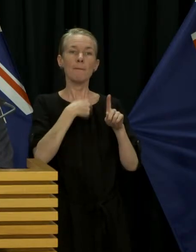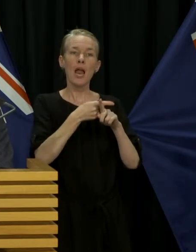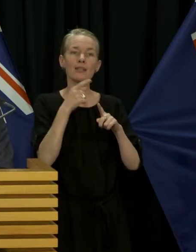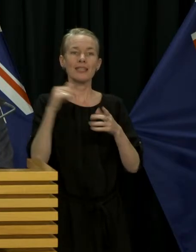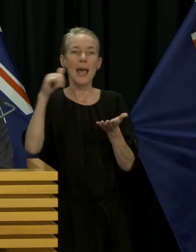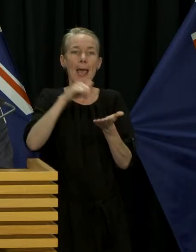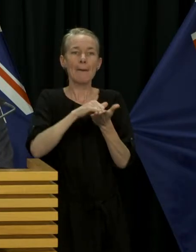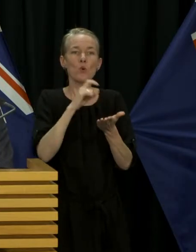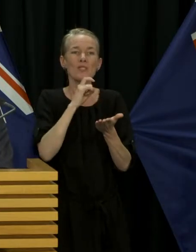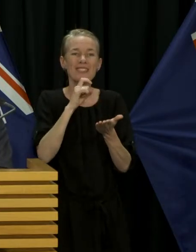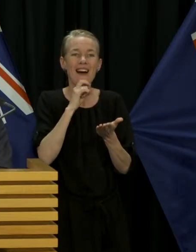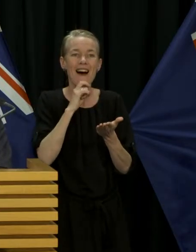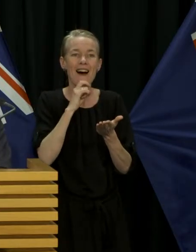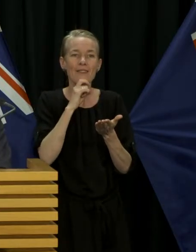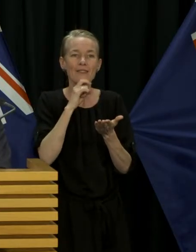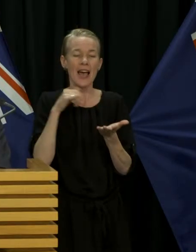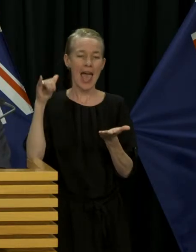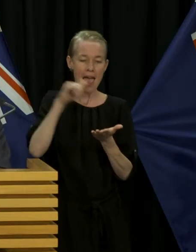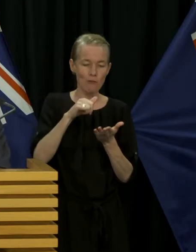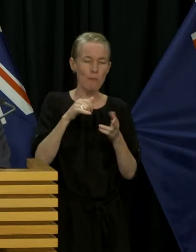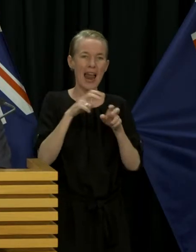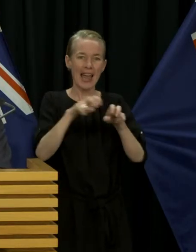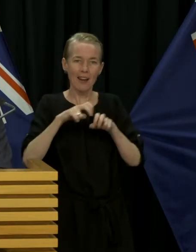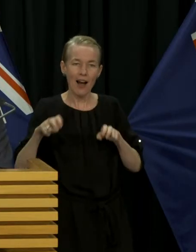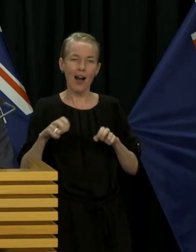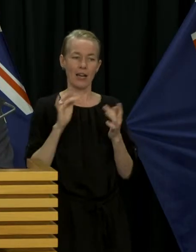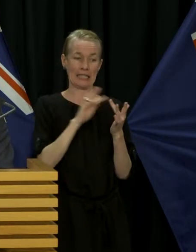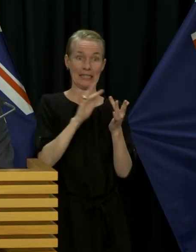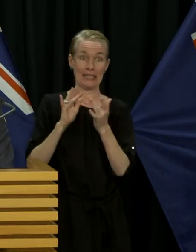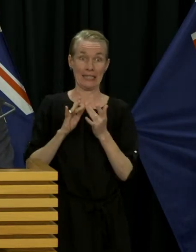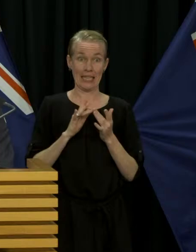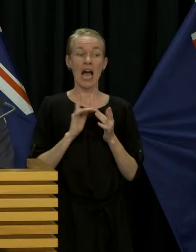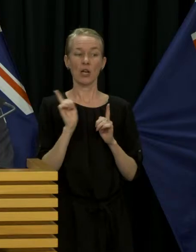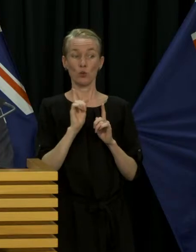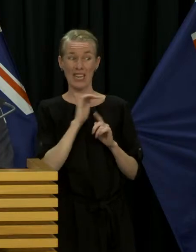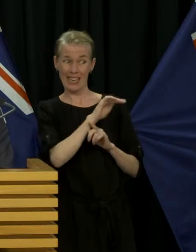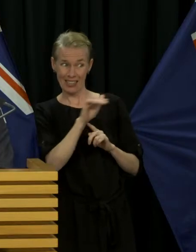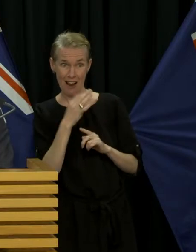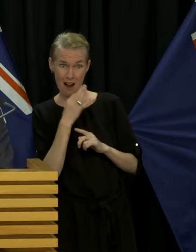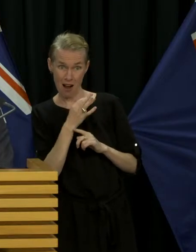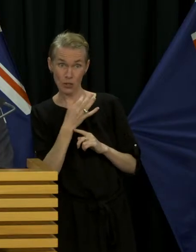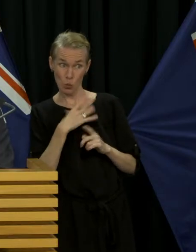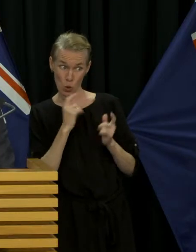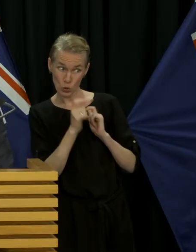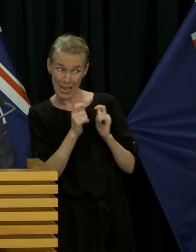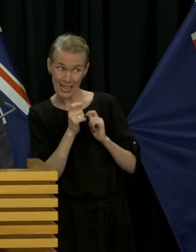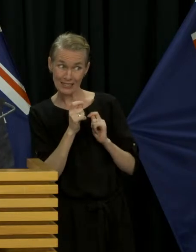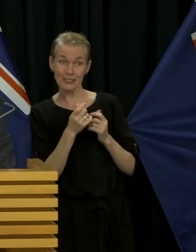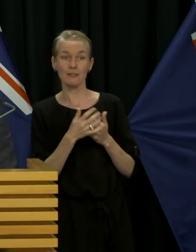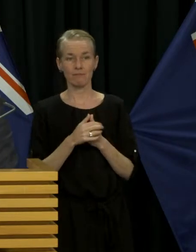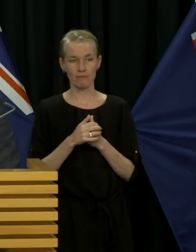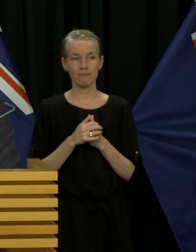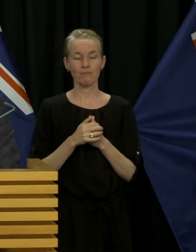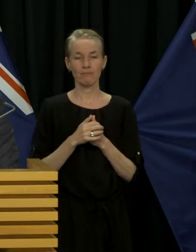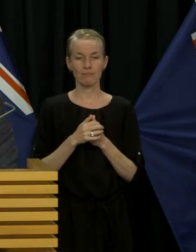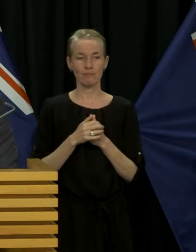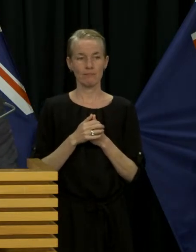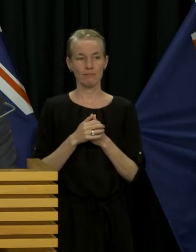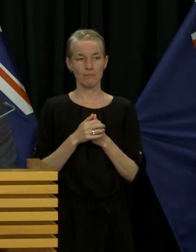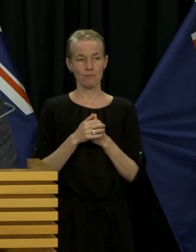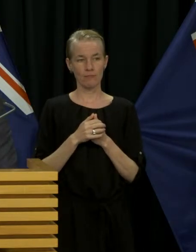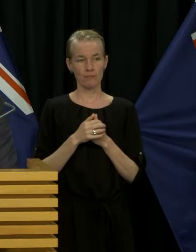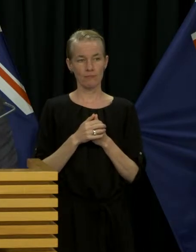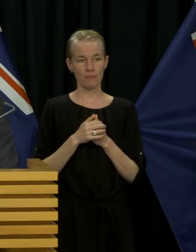border a week ago when the person went through. They're being offered testing today as well as part of our approach. Yeah. Dr. Bloomfield, on